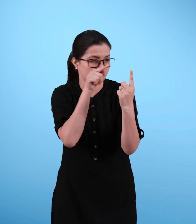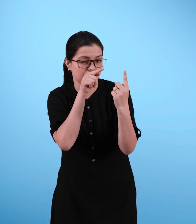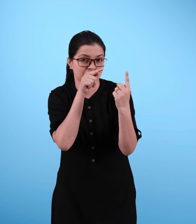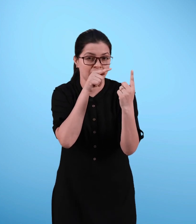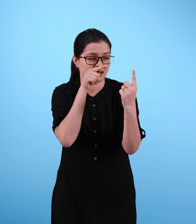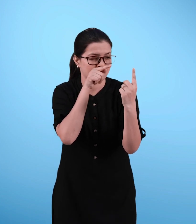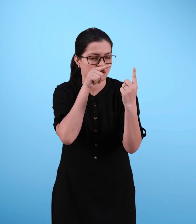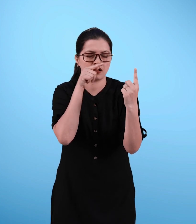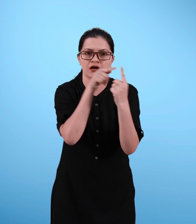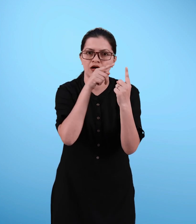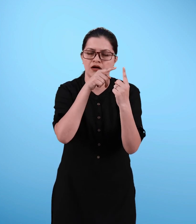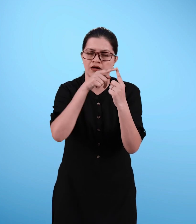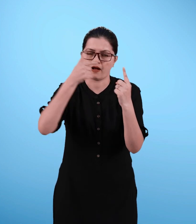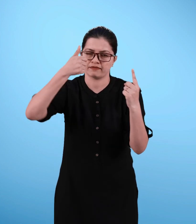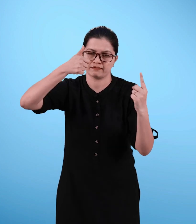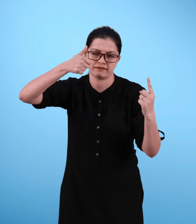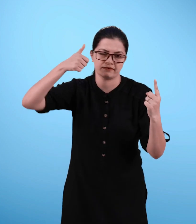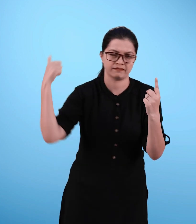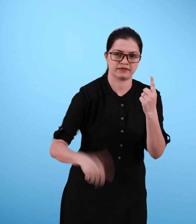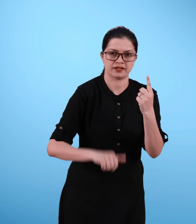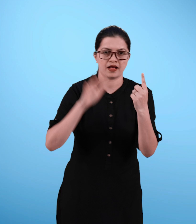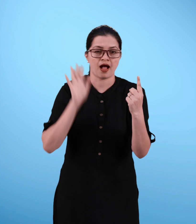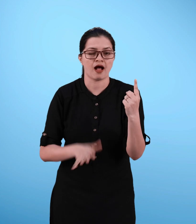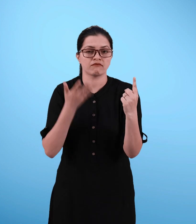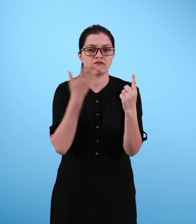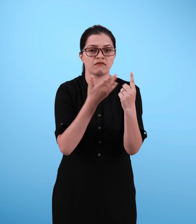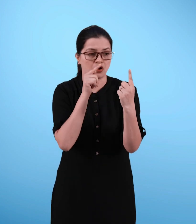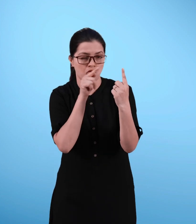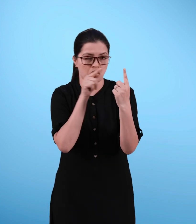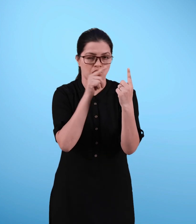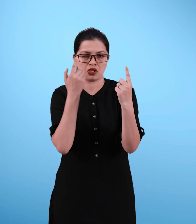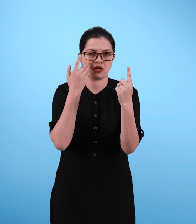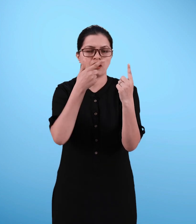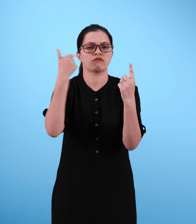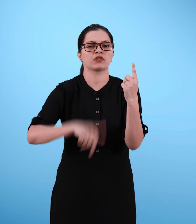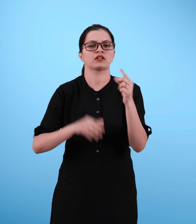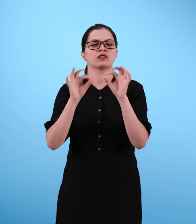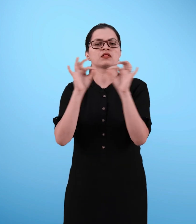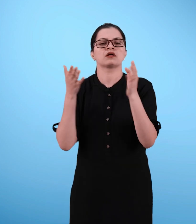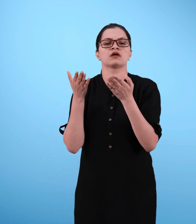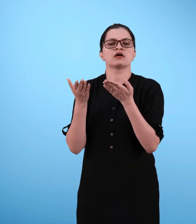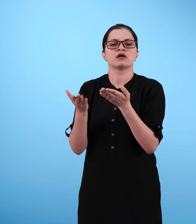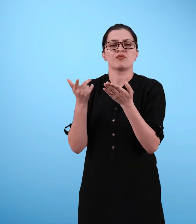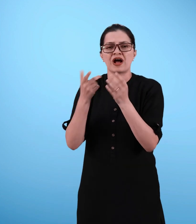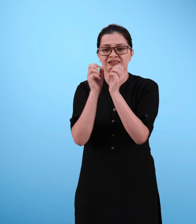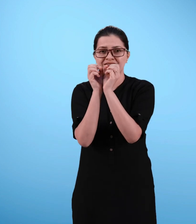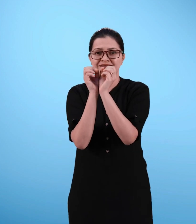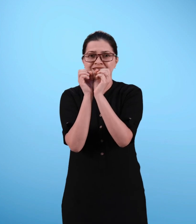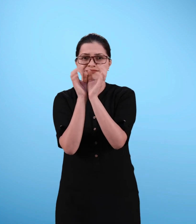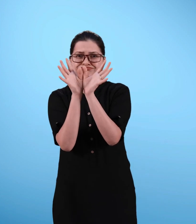This makes it difficult to pass the thread through the eye of the needle. You might have observed something similar when you try to The thread thin a strands